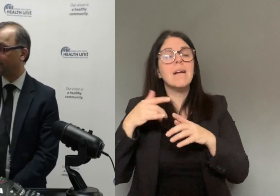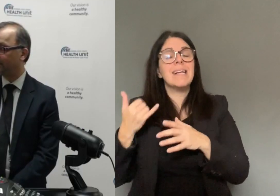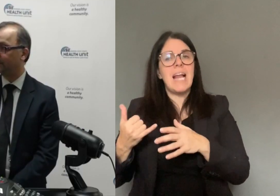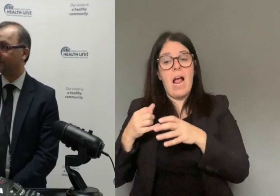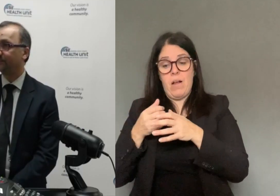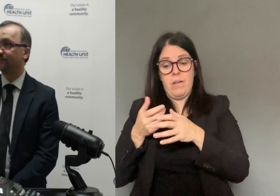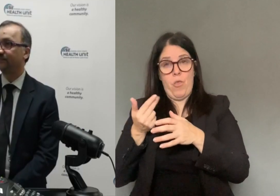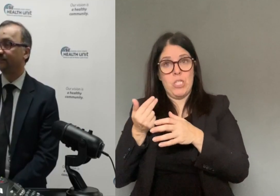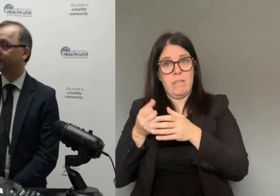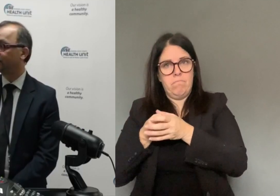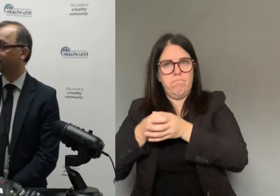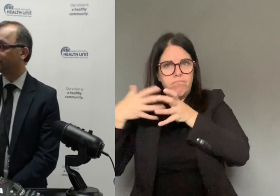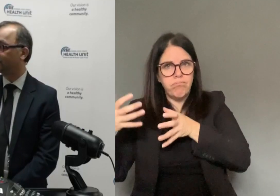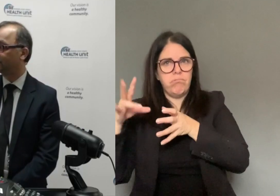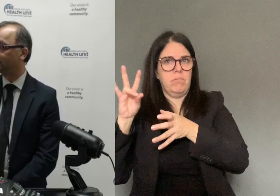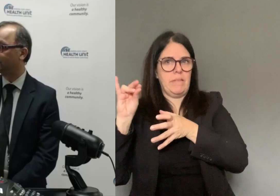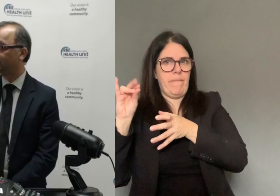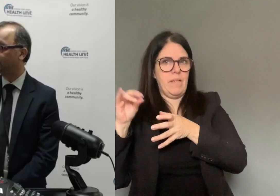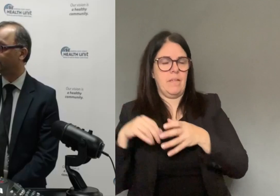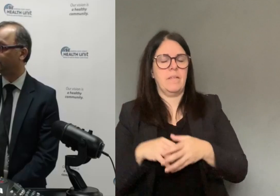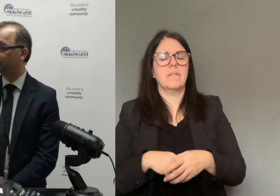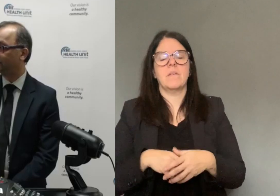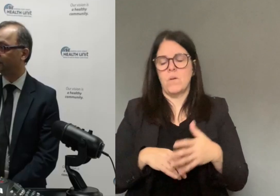Any further questions from Blackburn?